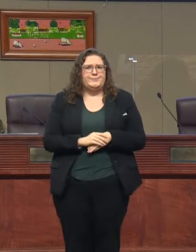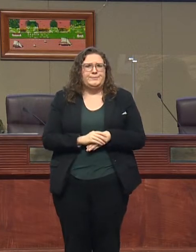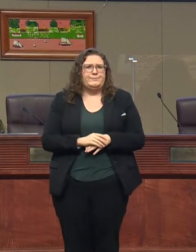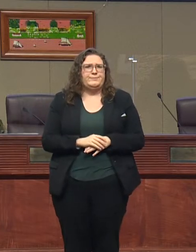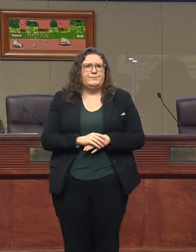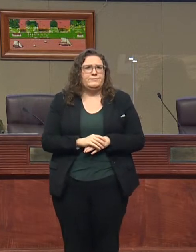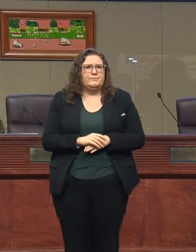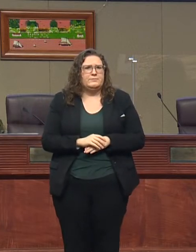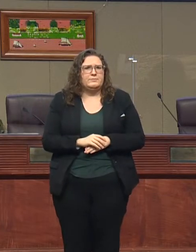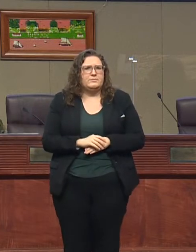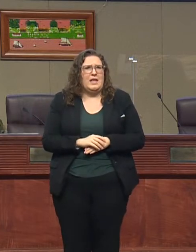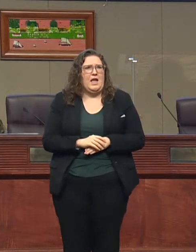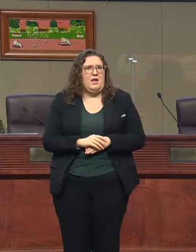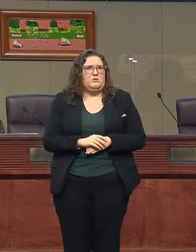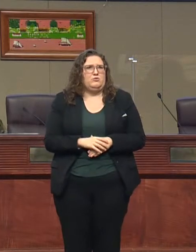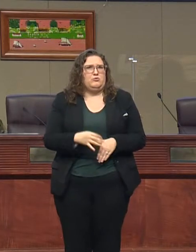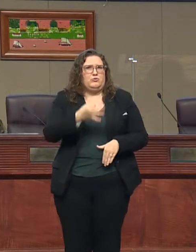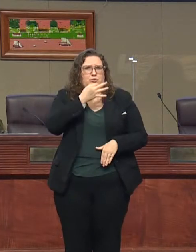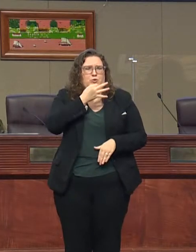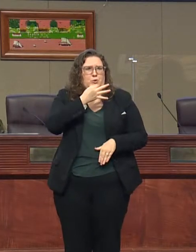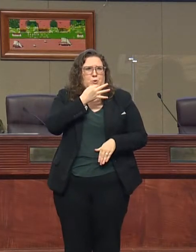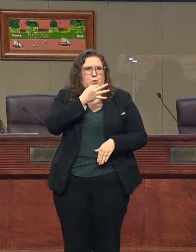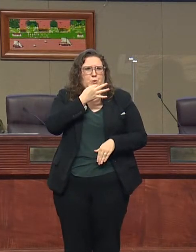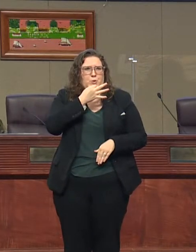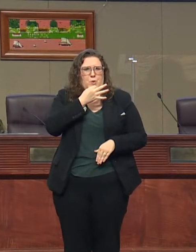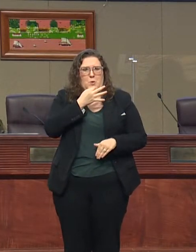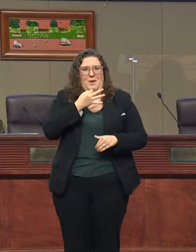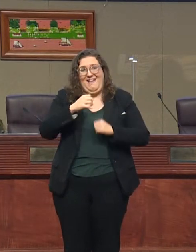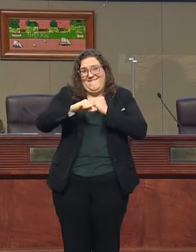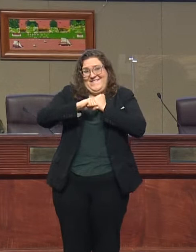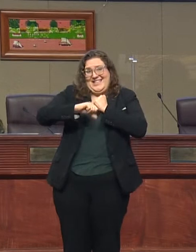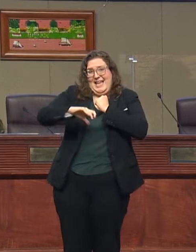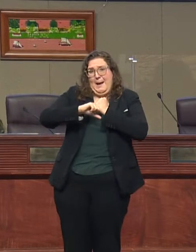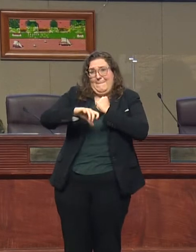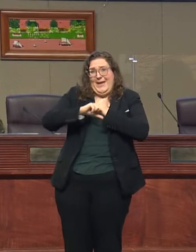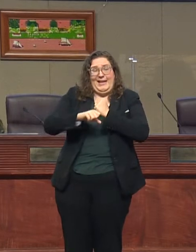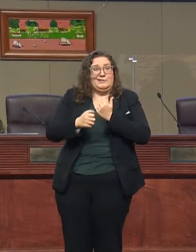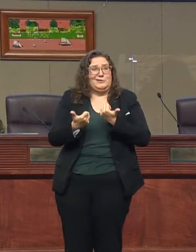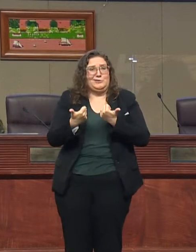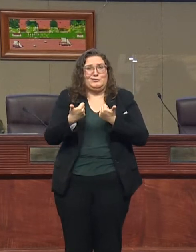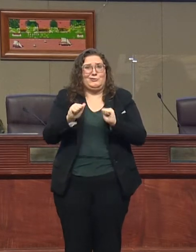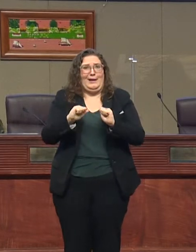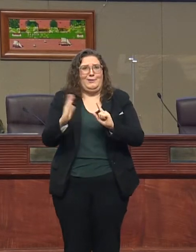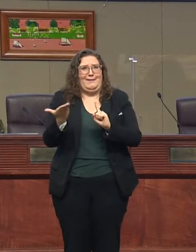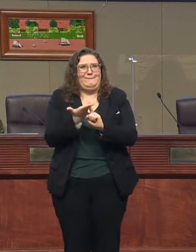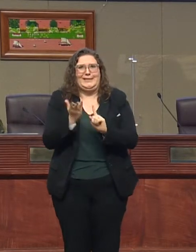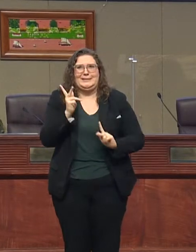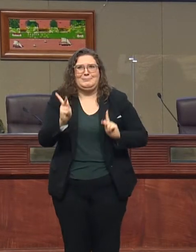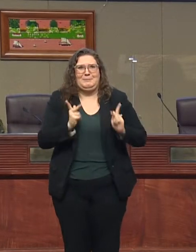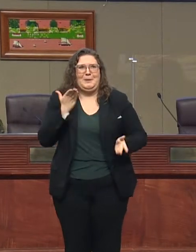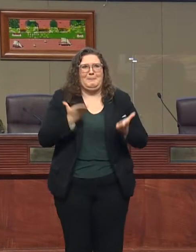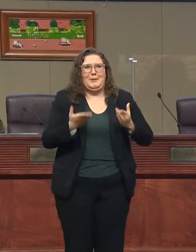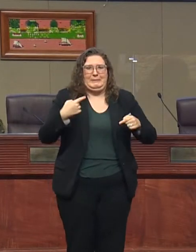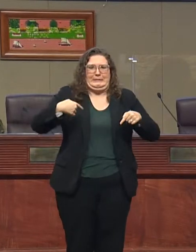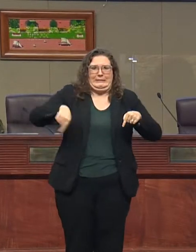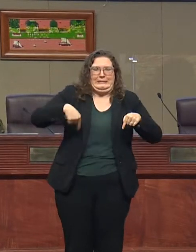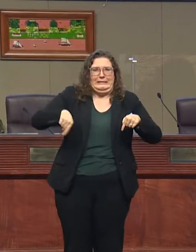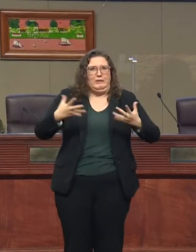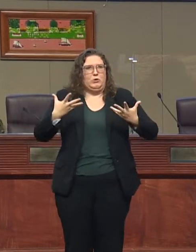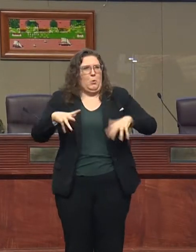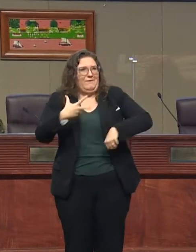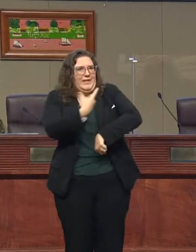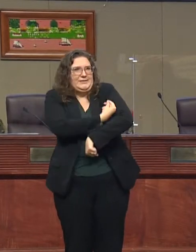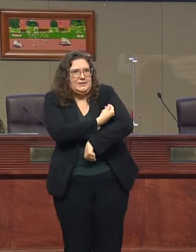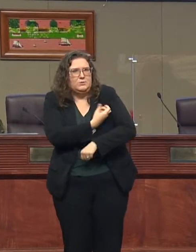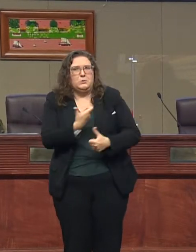begin campaigns to deal with vaccine hesitancy and all of those things as we move forward as a community.